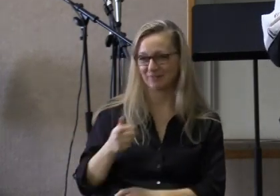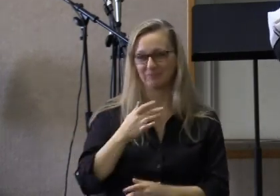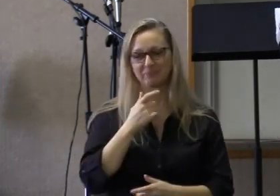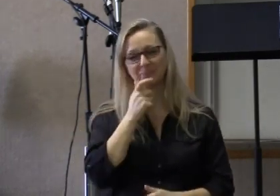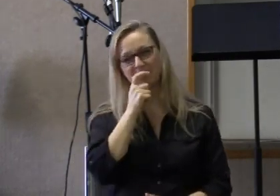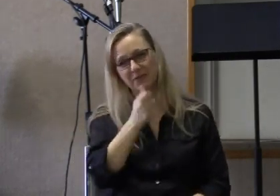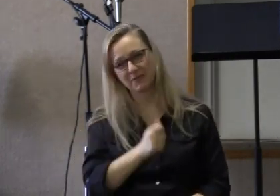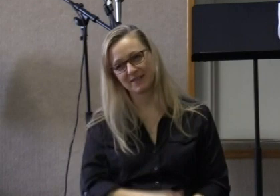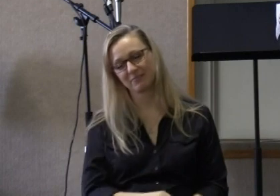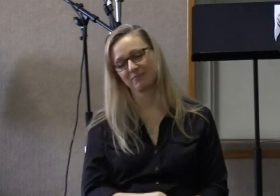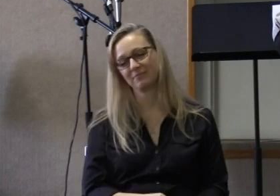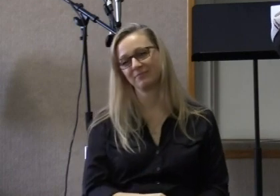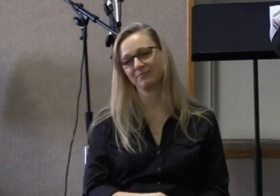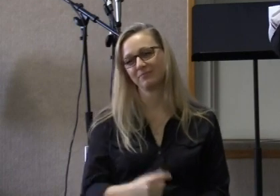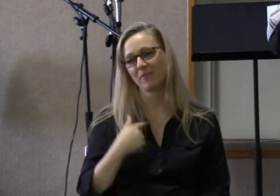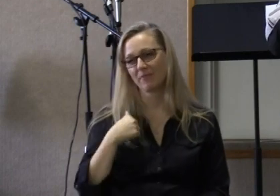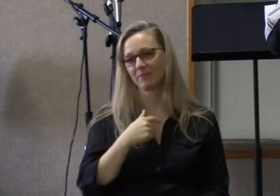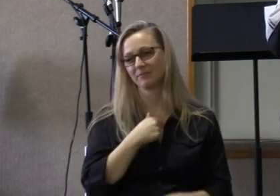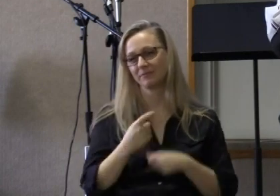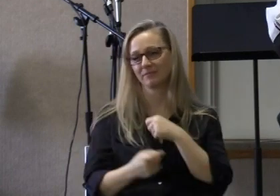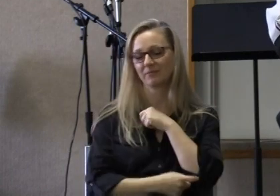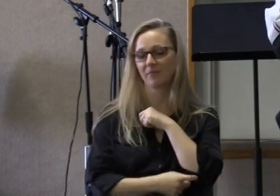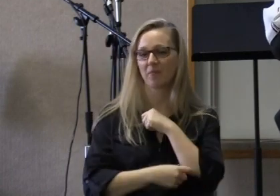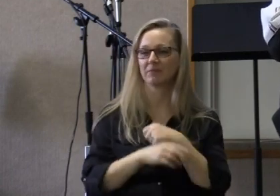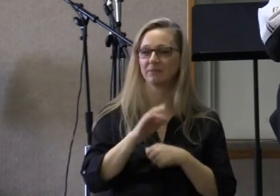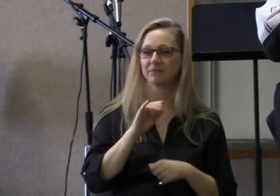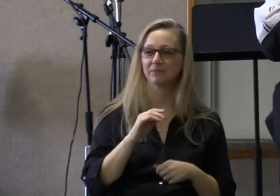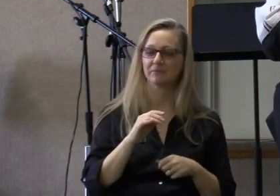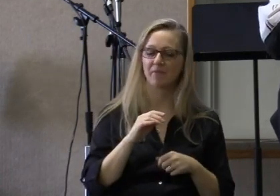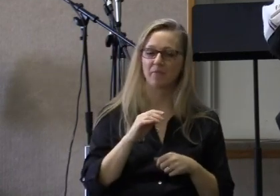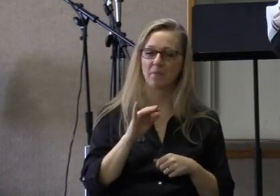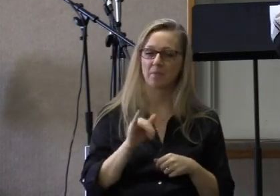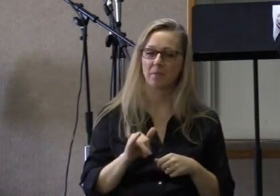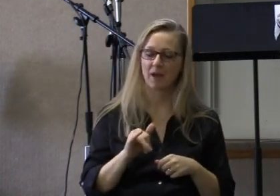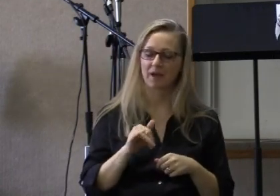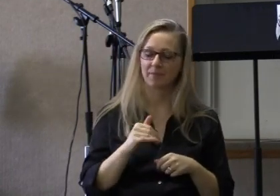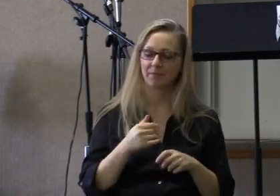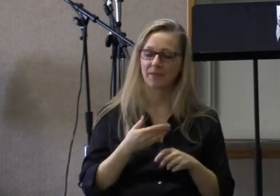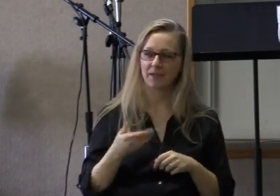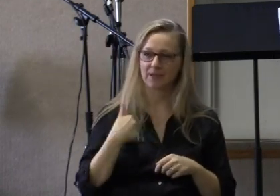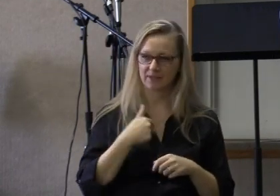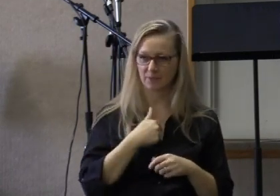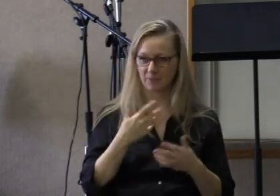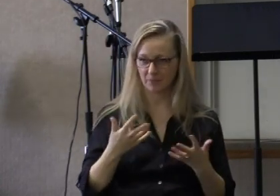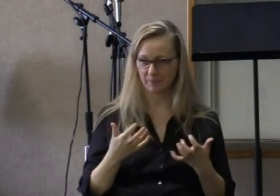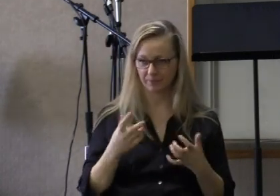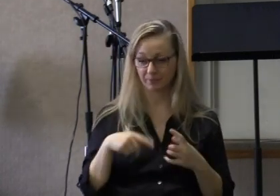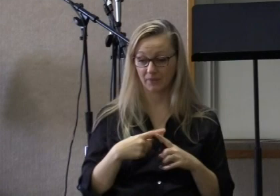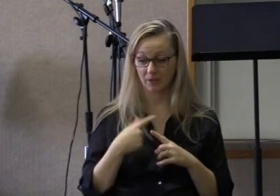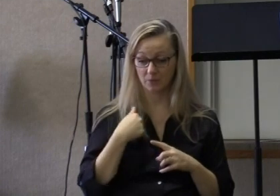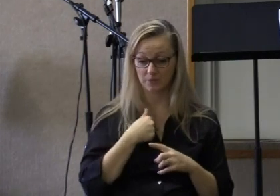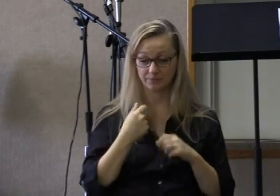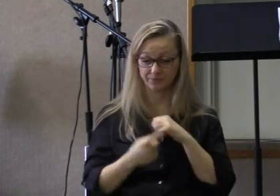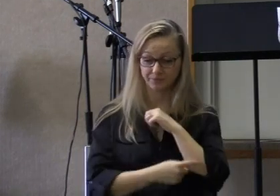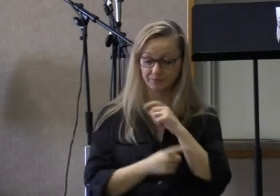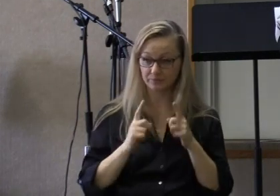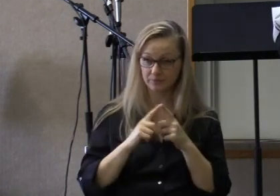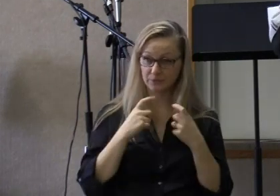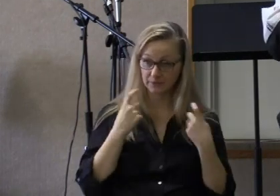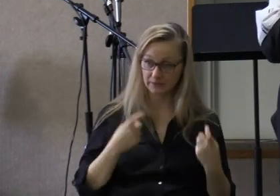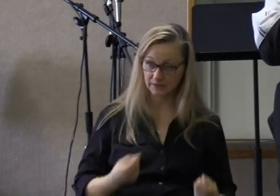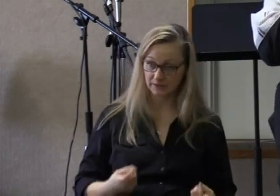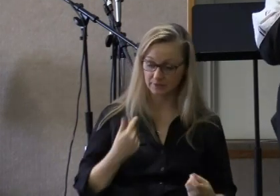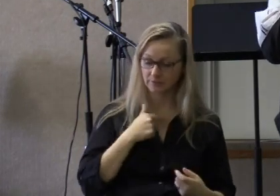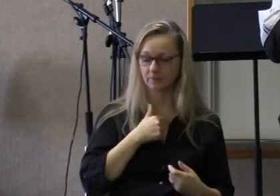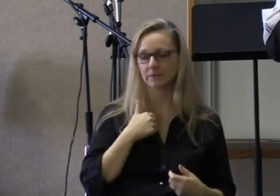Interesting. Again, we're tempted by the things that we want. And when we are tempted to sin, we have a